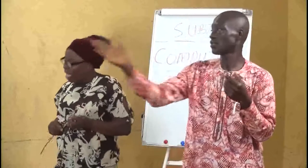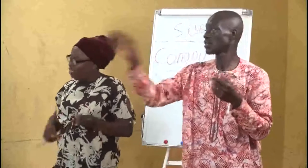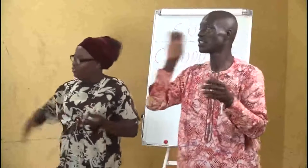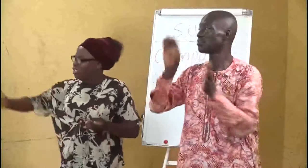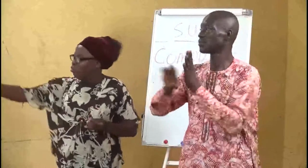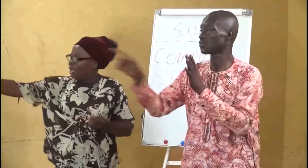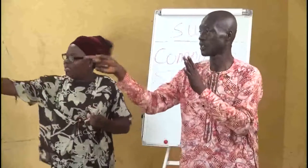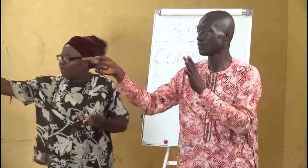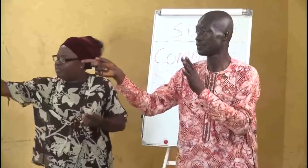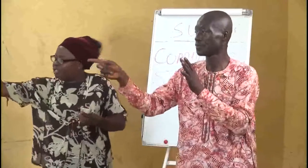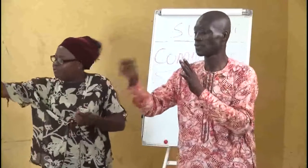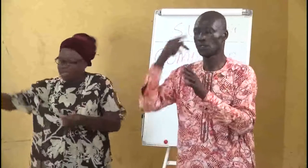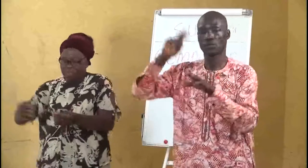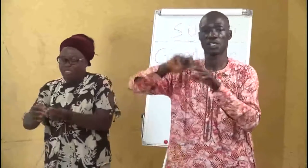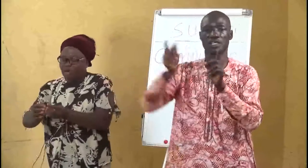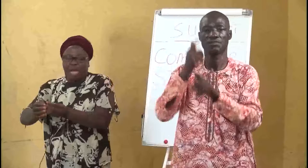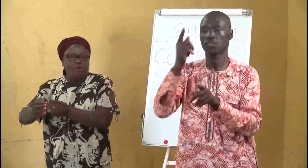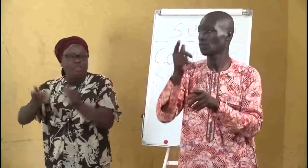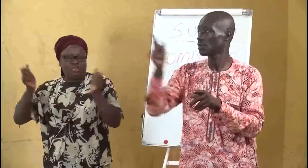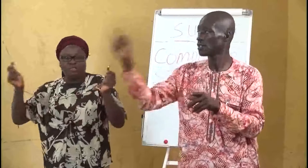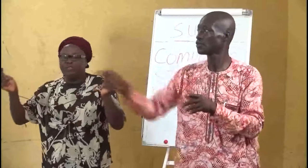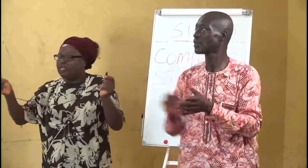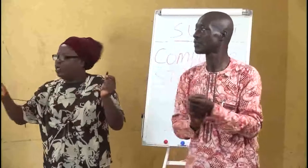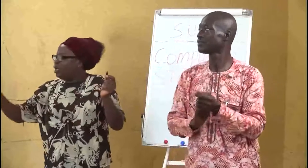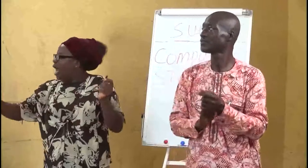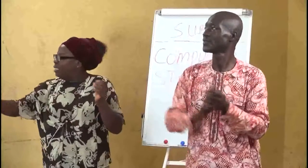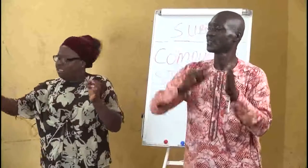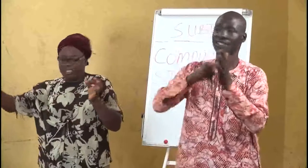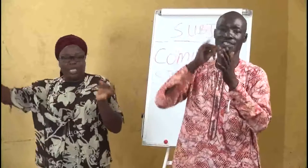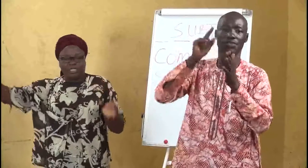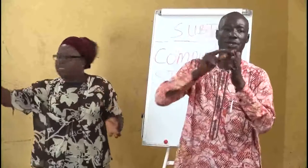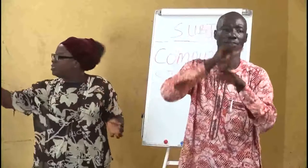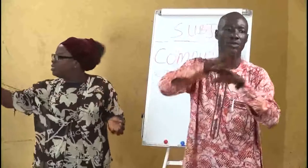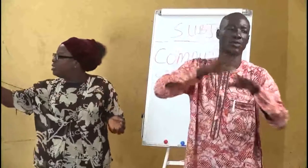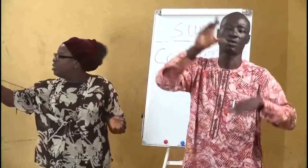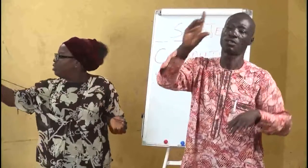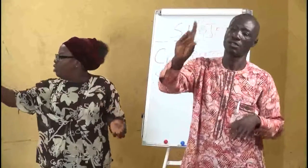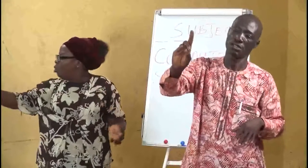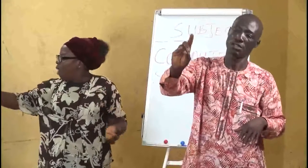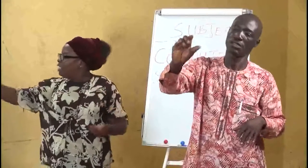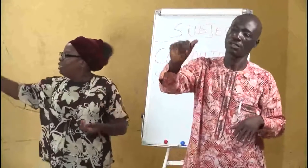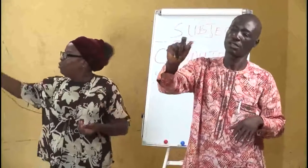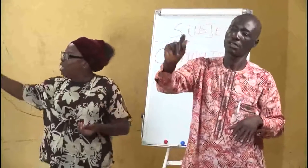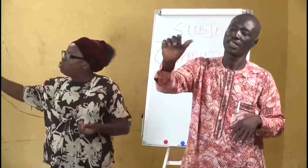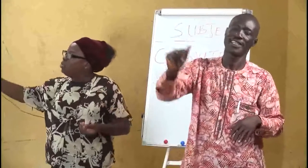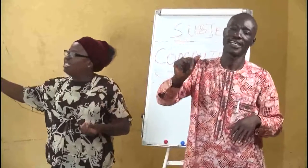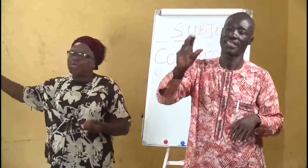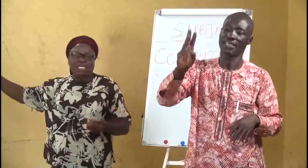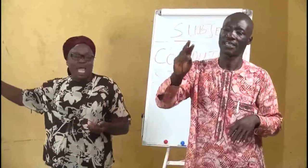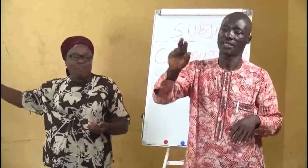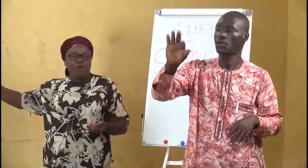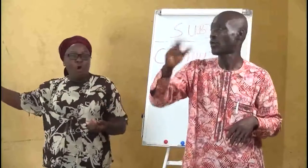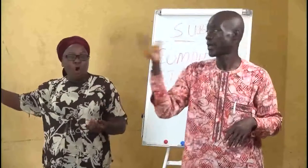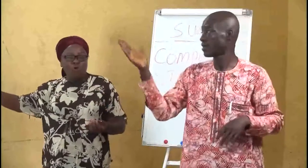you look at the first one, there is no difference between the one I'm holding and this. While the other one too is